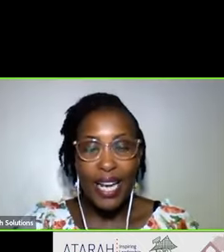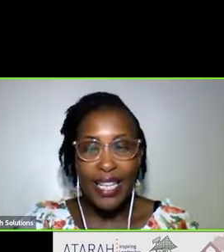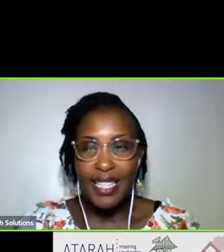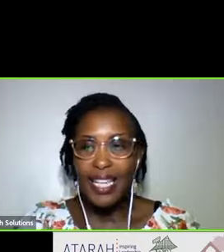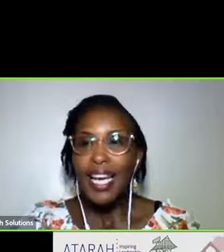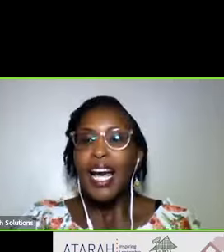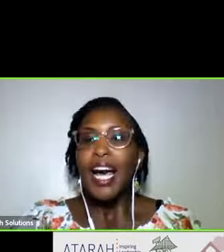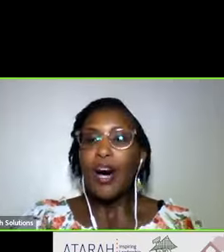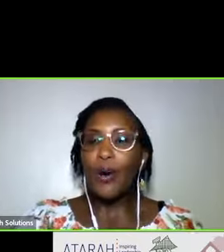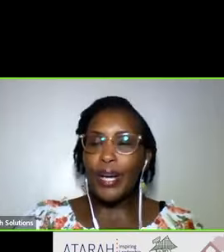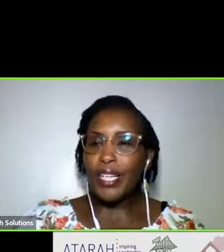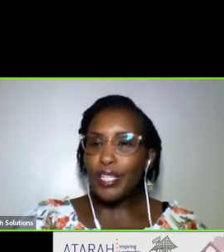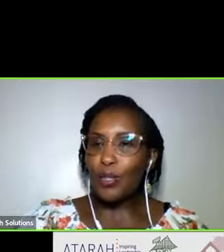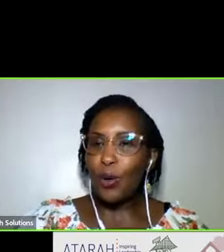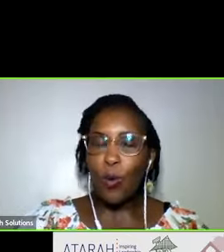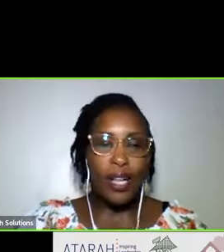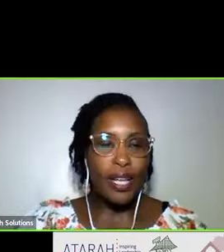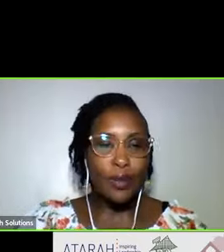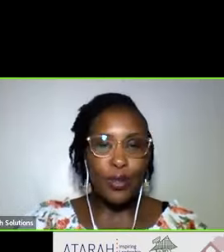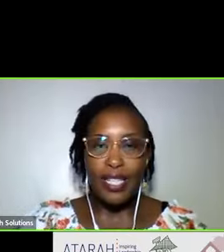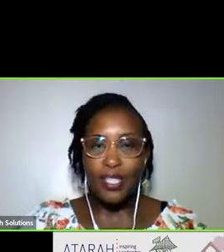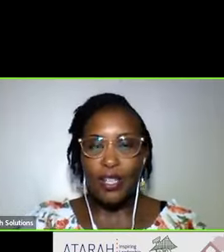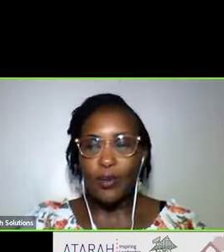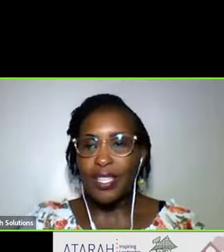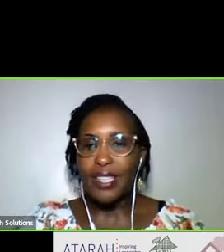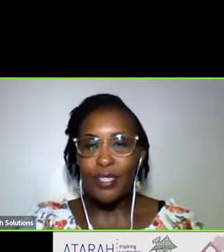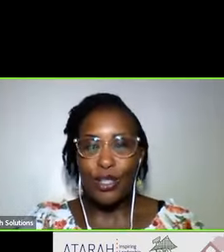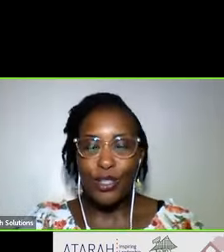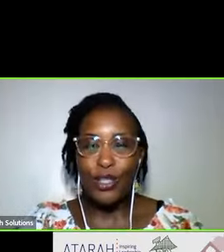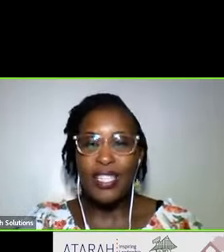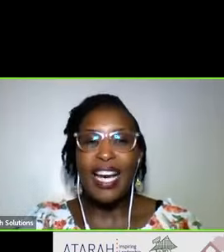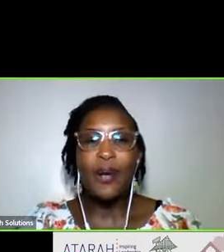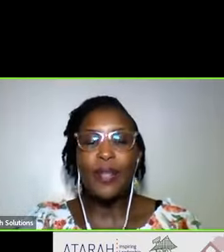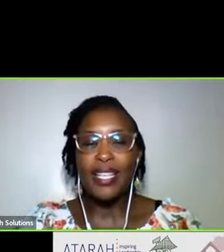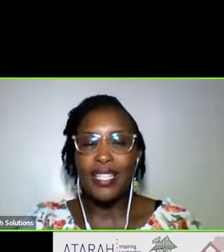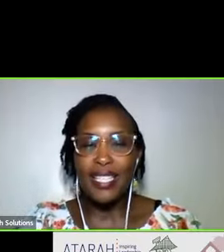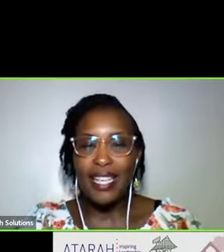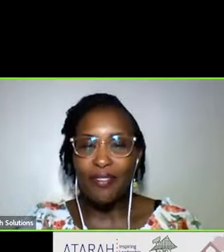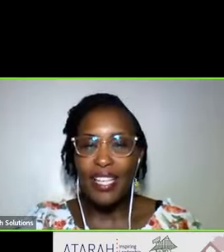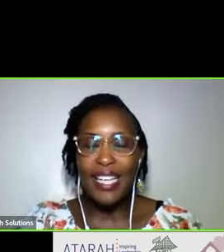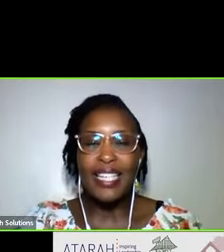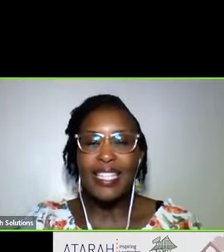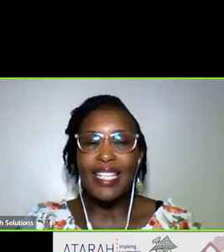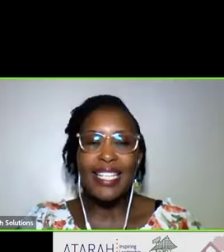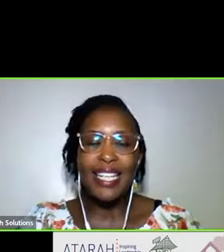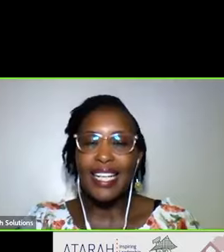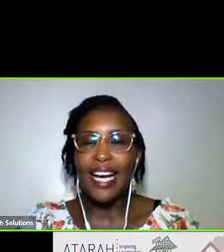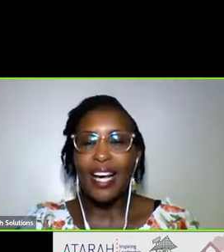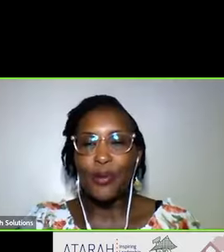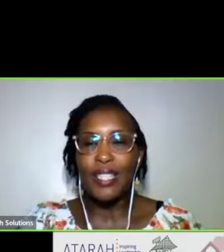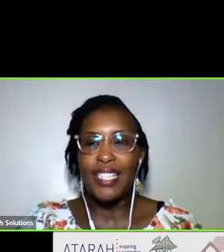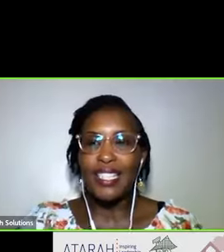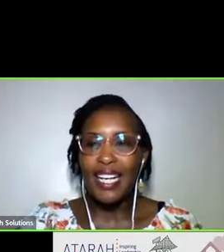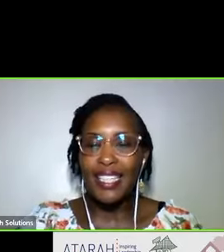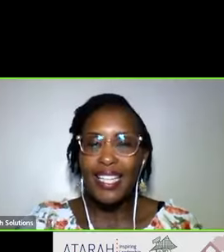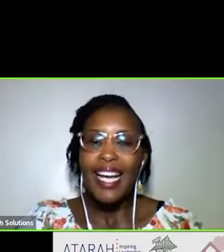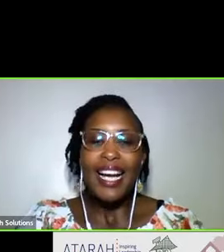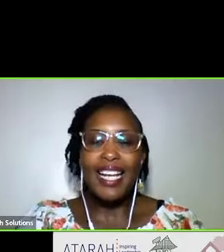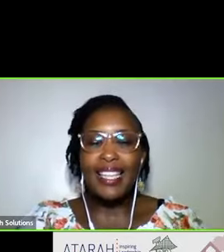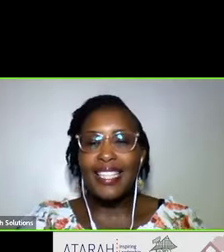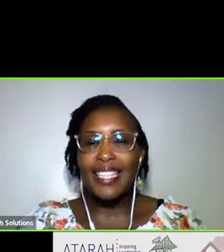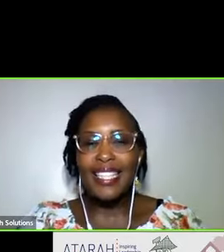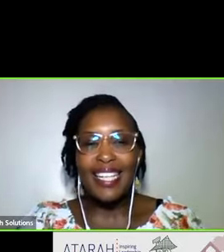their society. All right, so welcome to Get It Right with Atara Solutions. And with us this evening is none other than Catherine